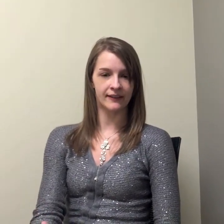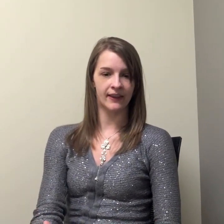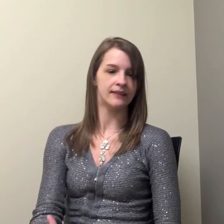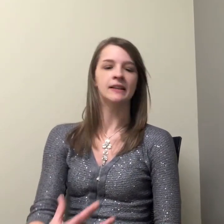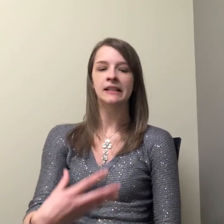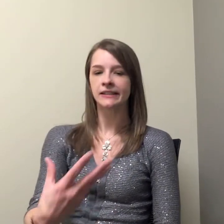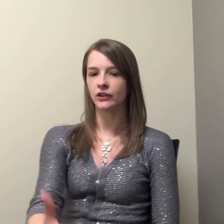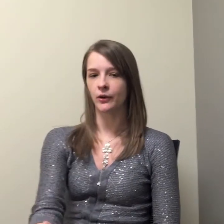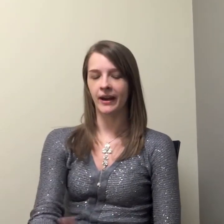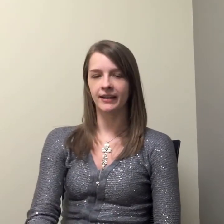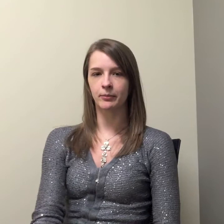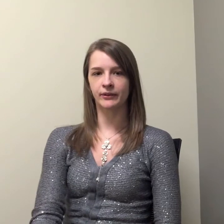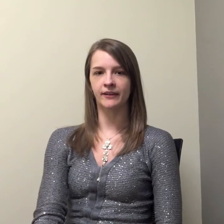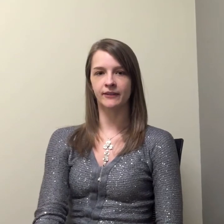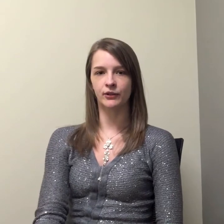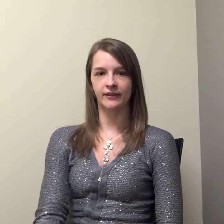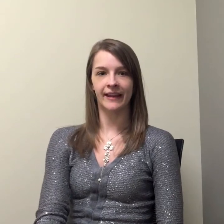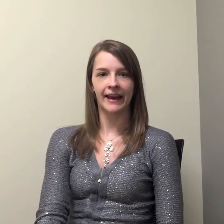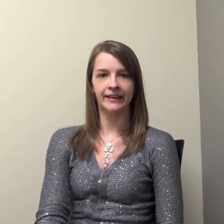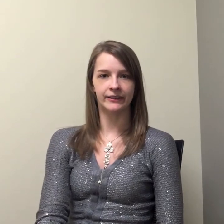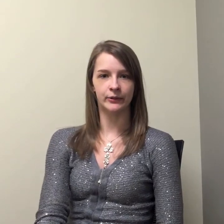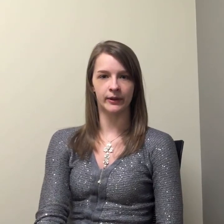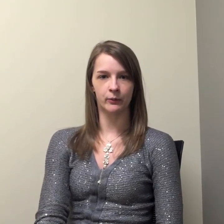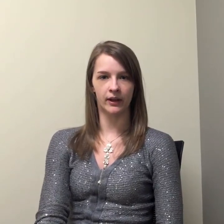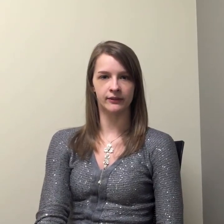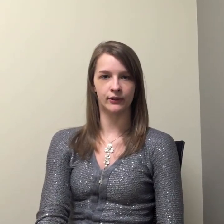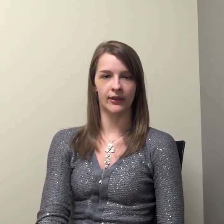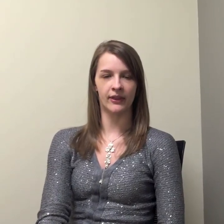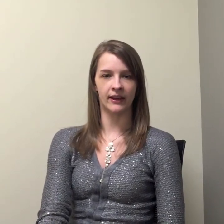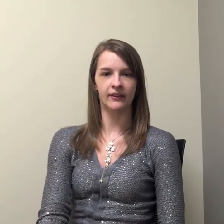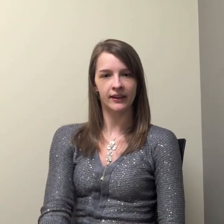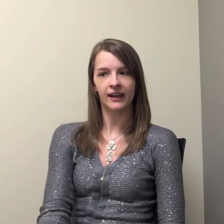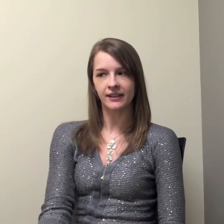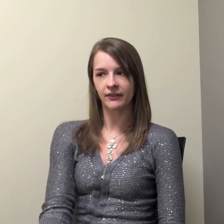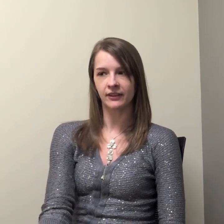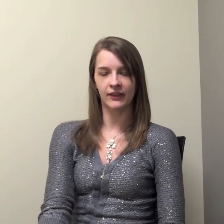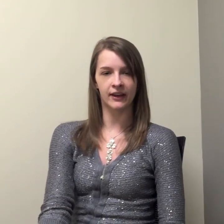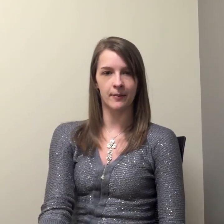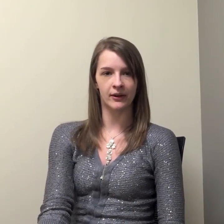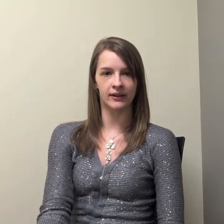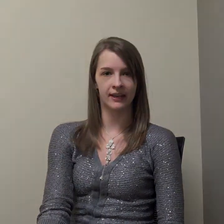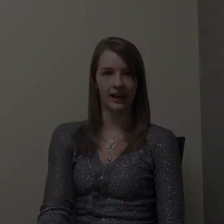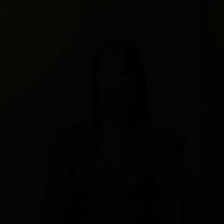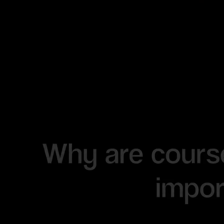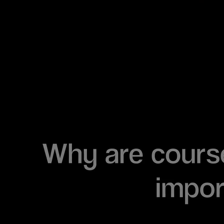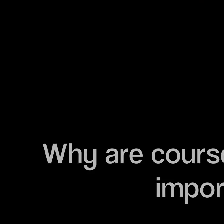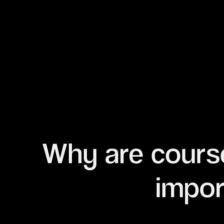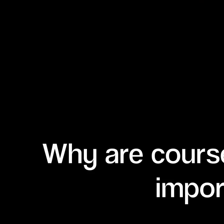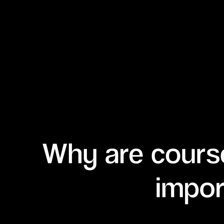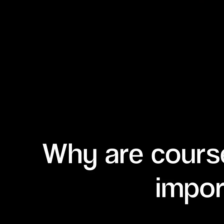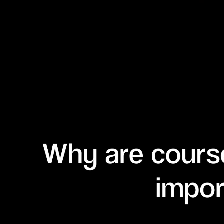that, 80% of students hated doing a certain thing, then I definitely think about it again.